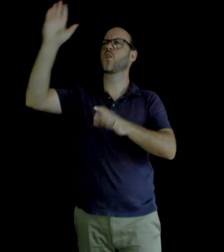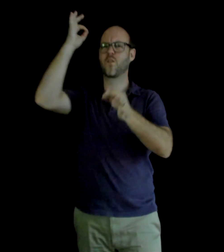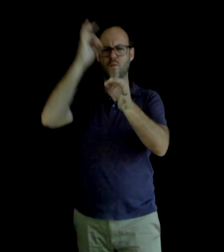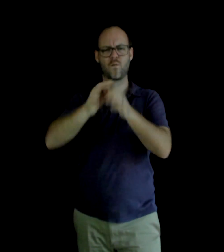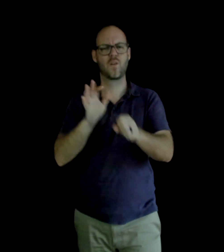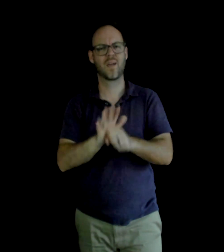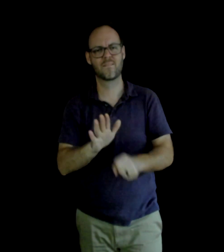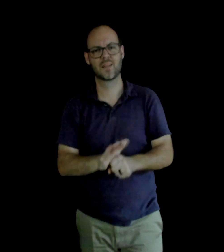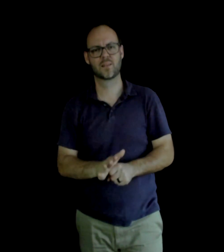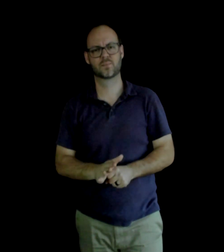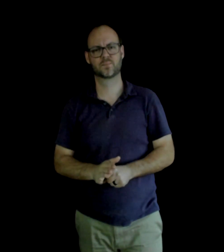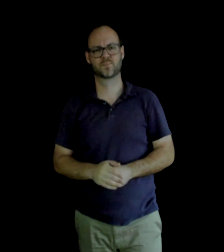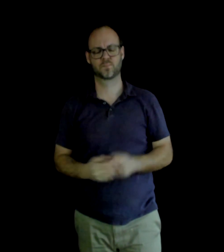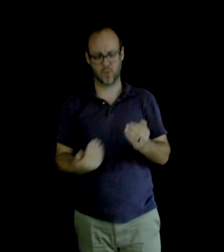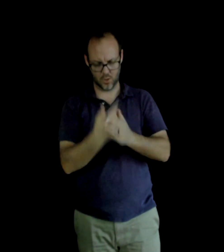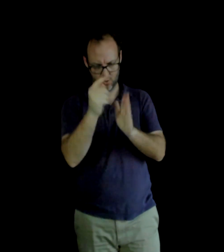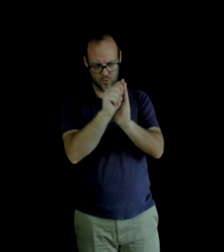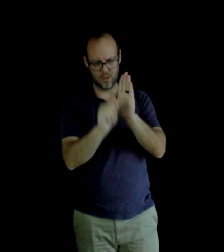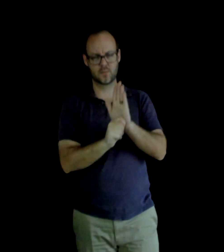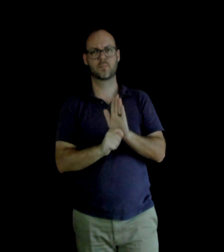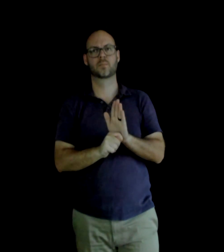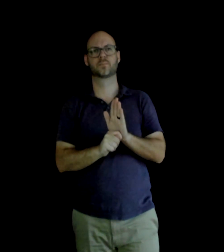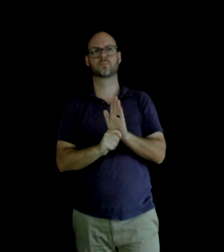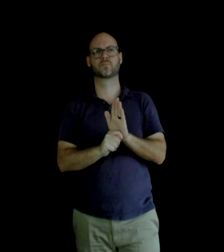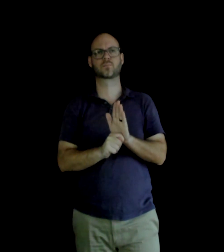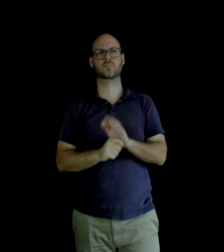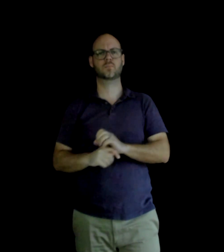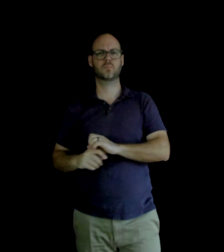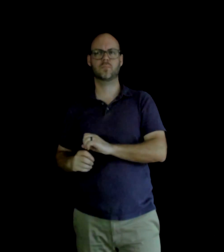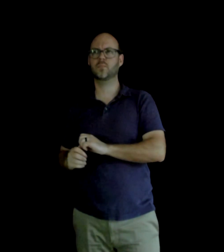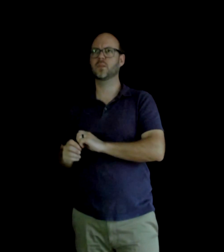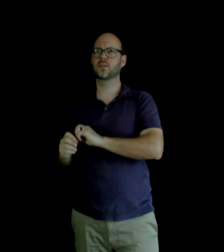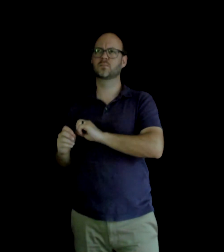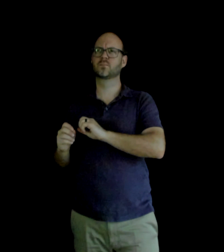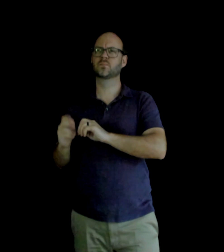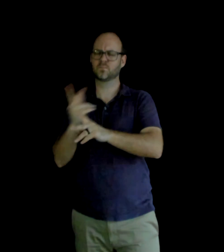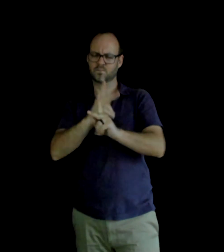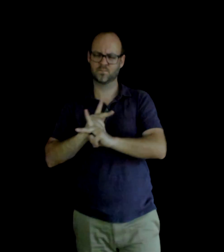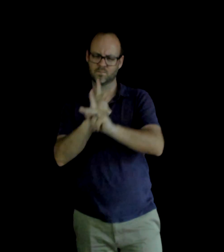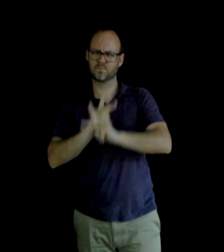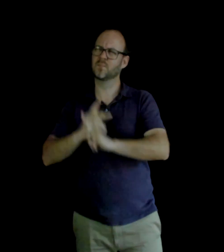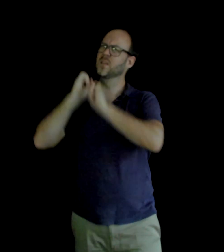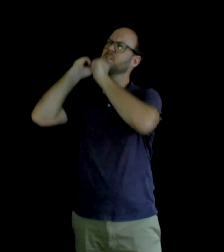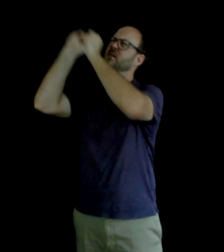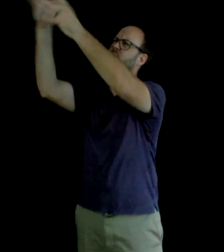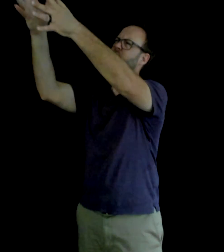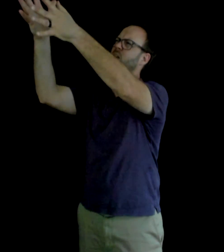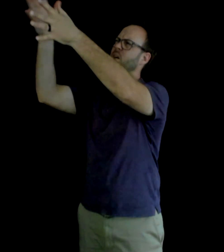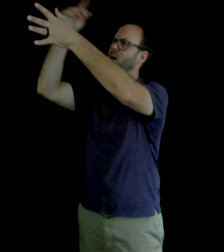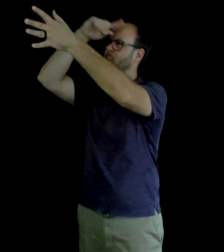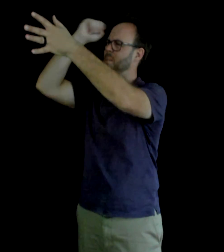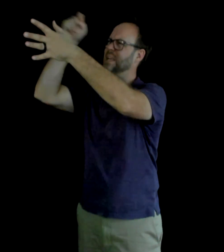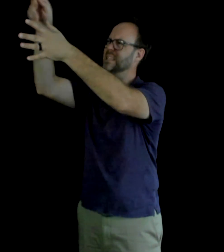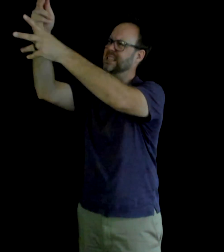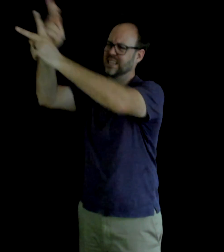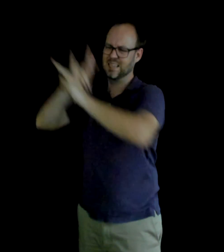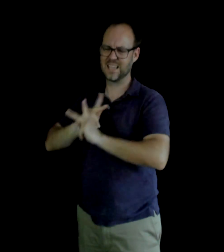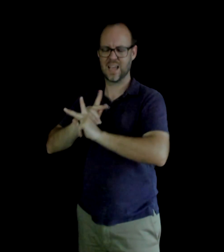your faithfulness. Here's one from the New Testament. Cast your cares upon the Lord, because he cares about